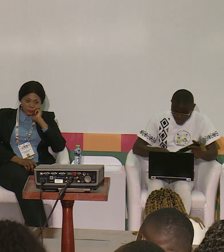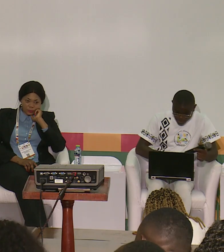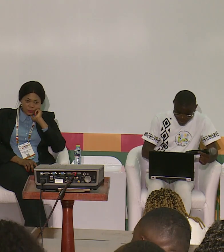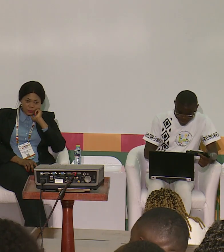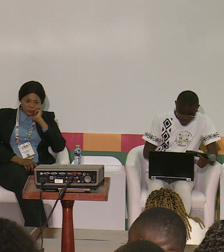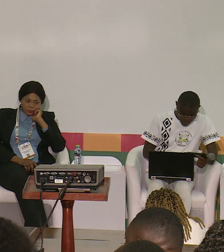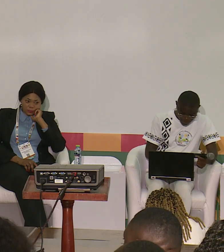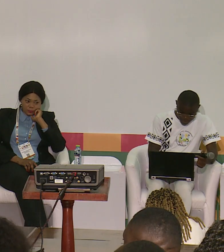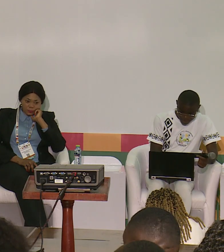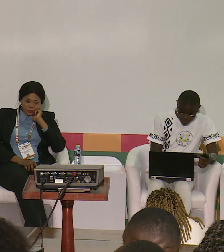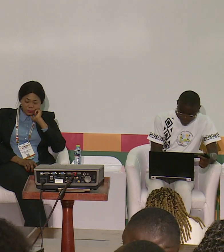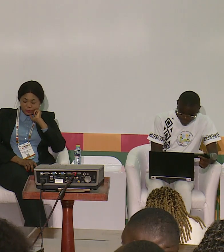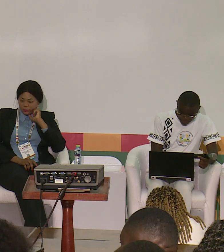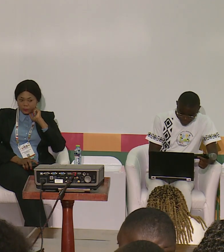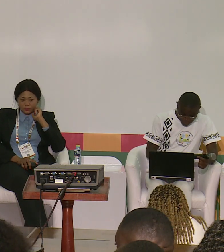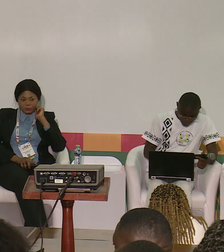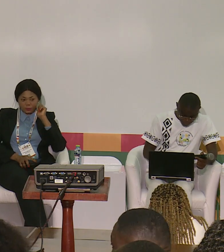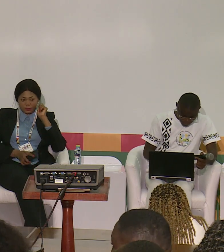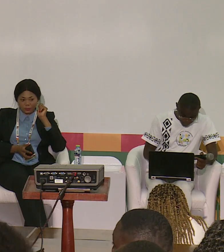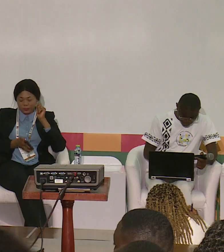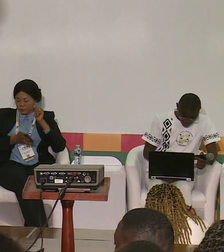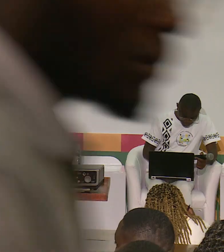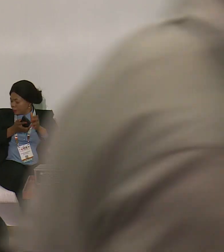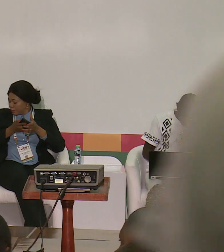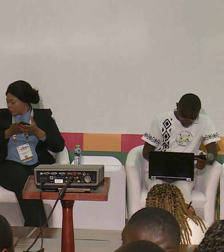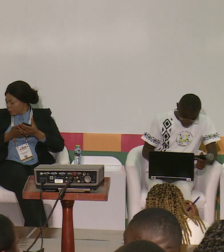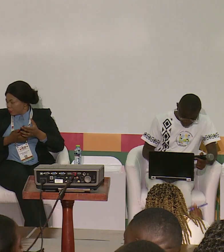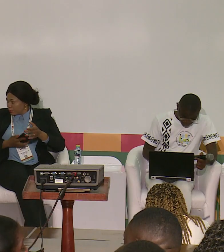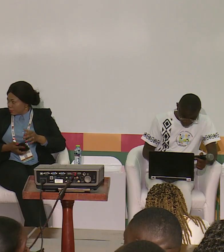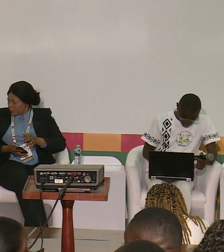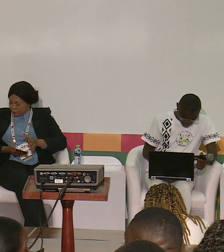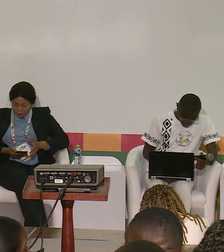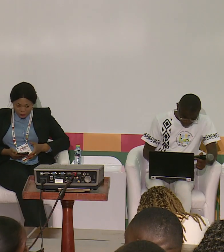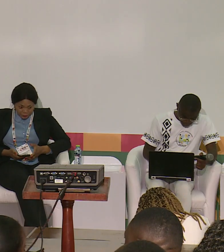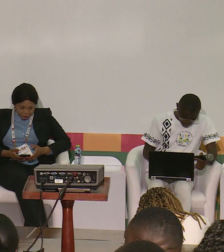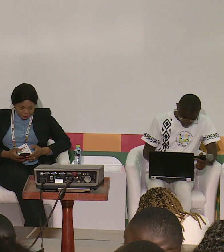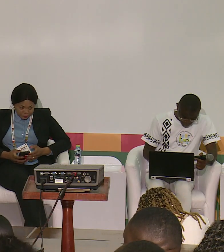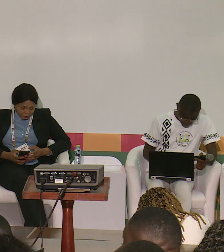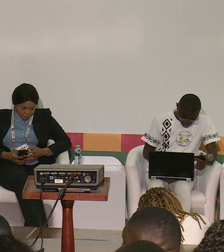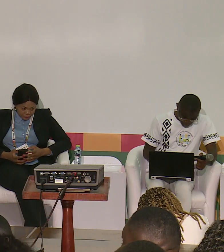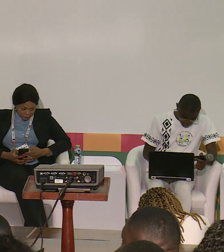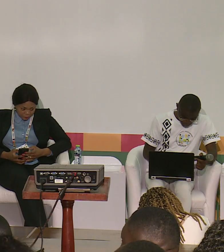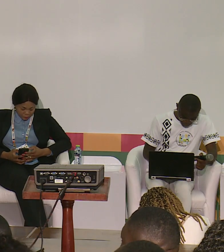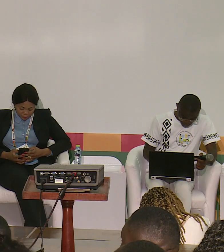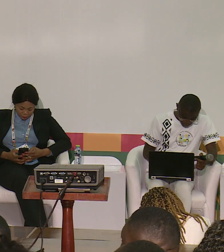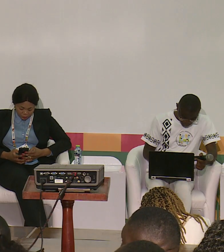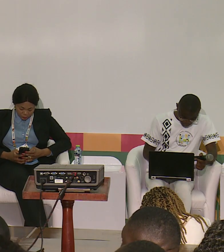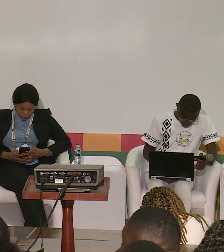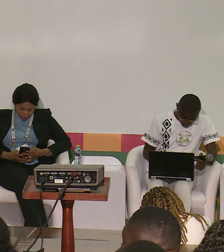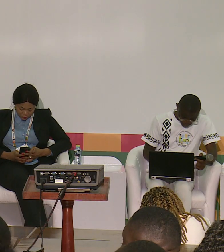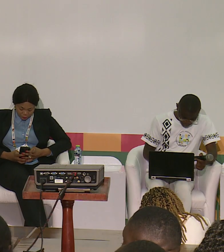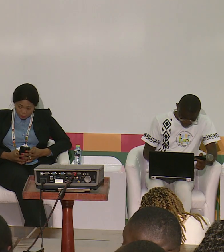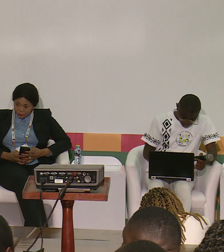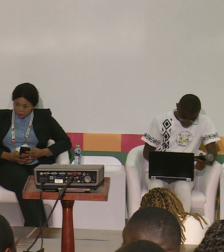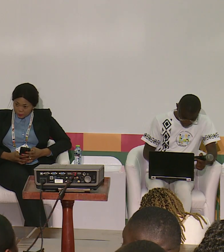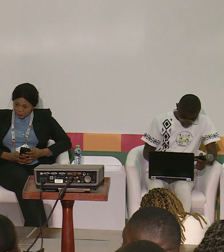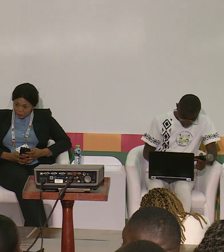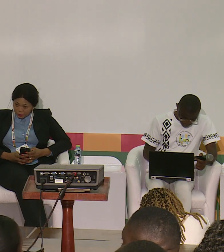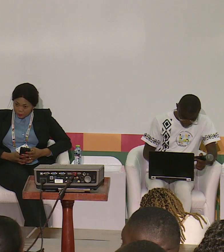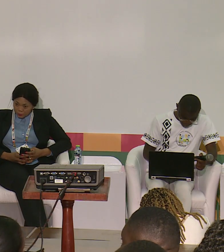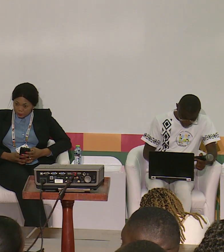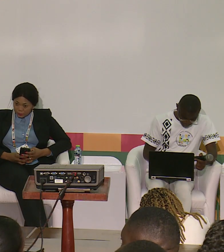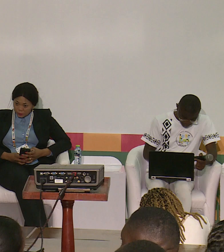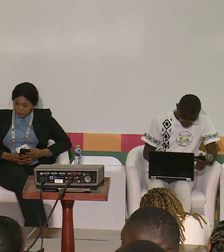safety net program. But that's what we are working towards, to be able to disaggregate those components in our data. So that would be a call to action, right? Thank